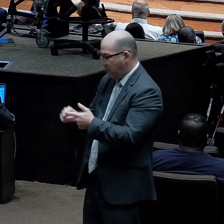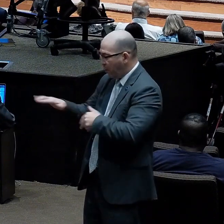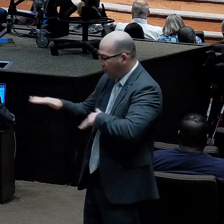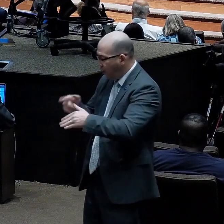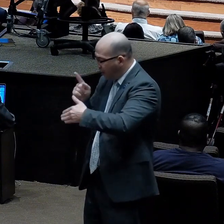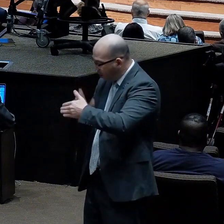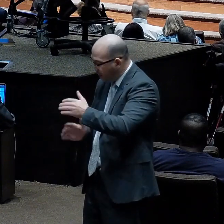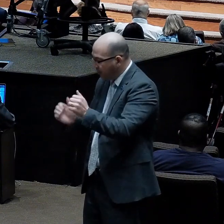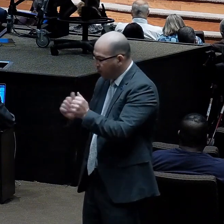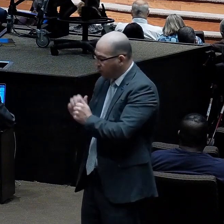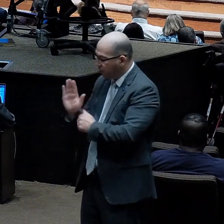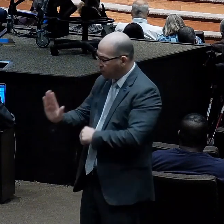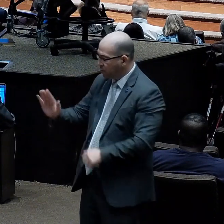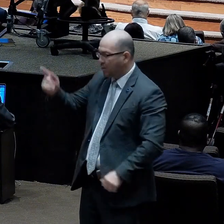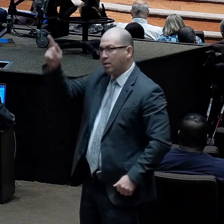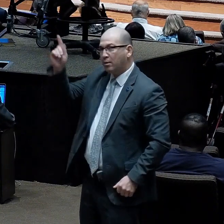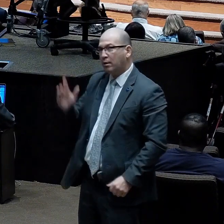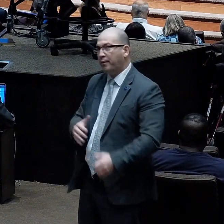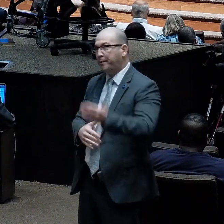thy God?